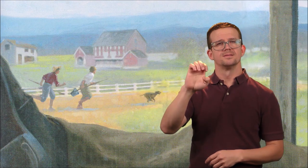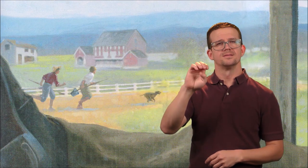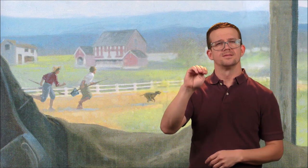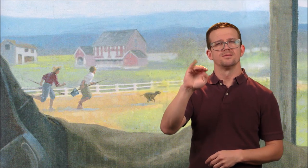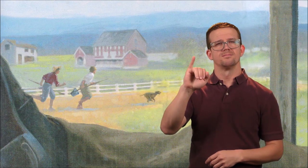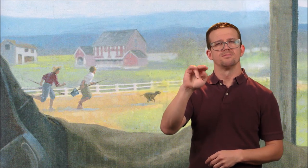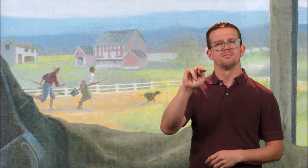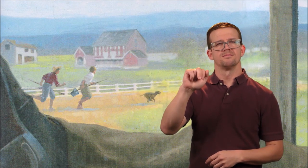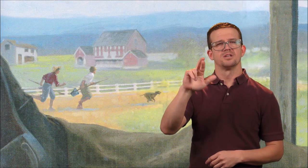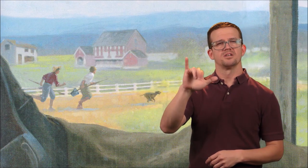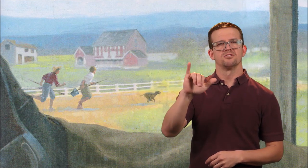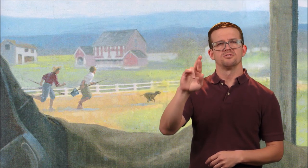pails.